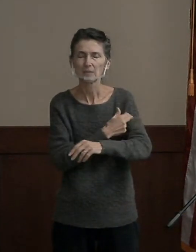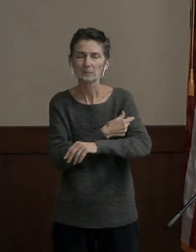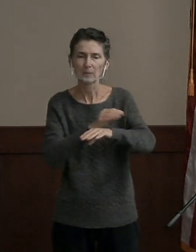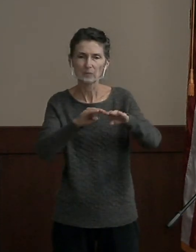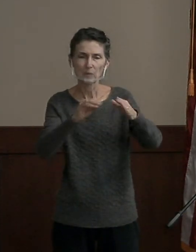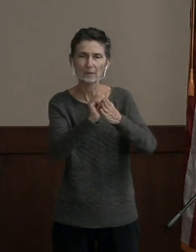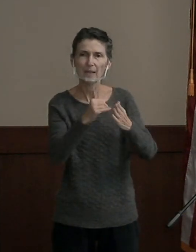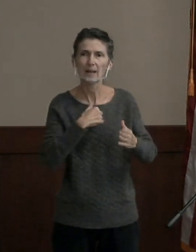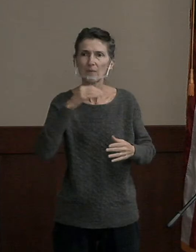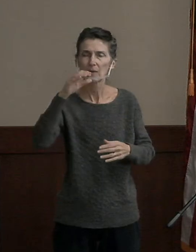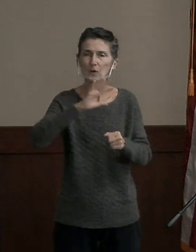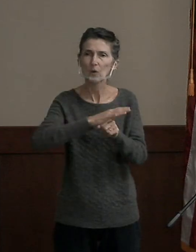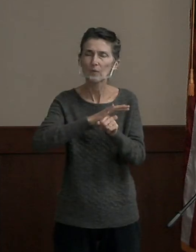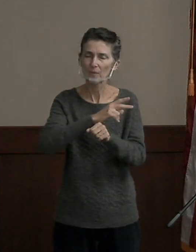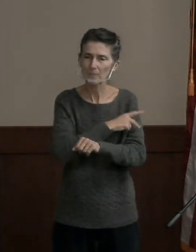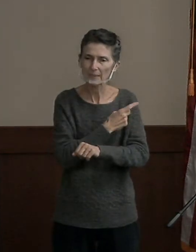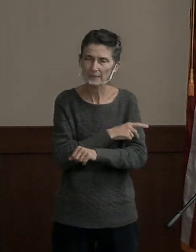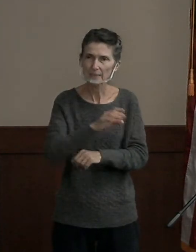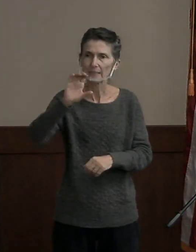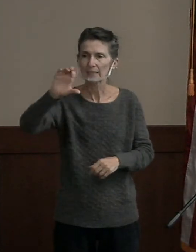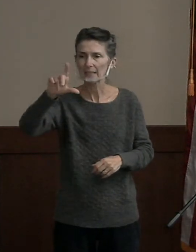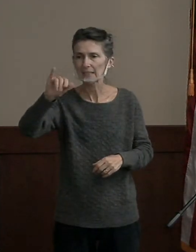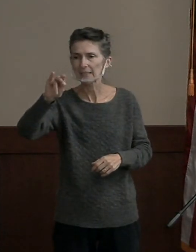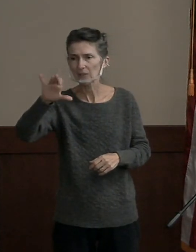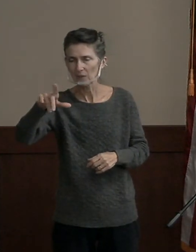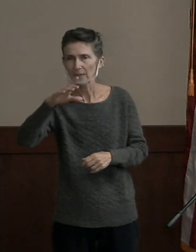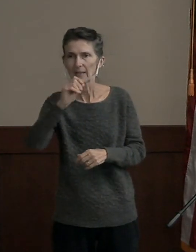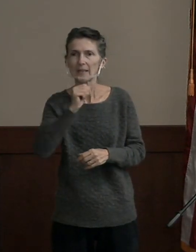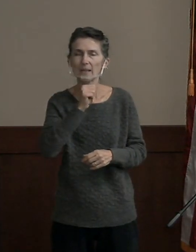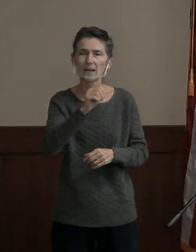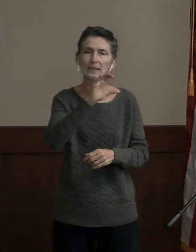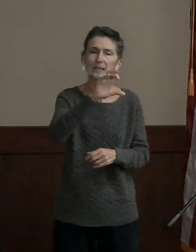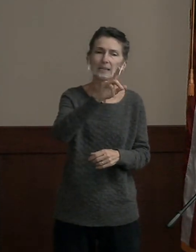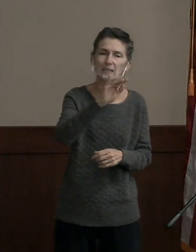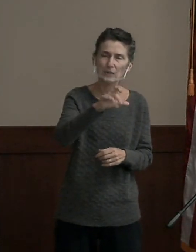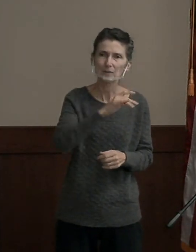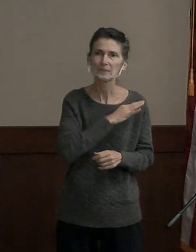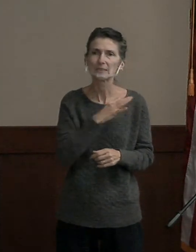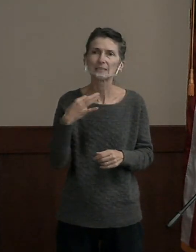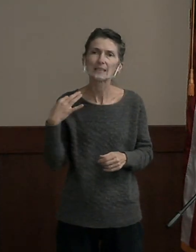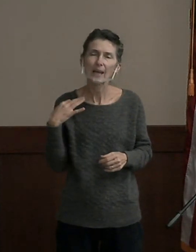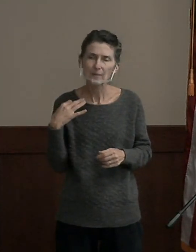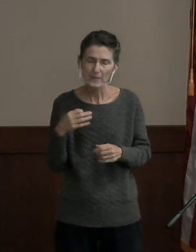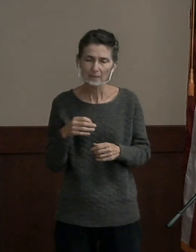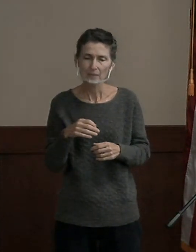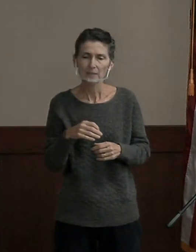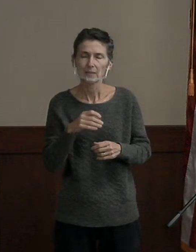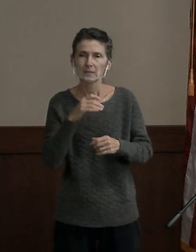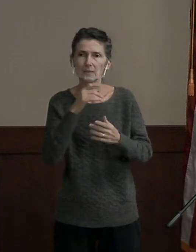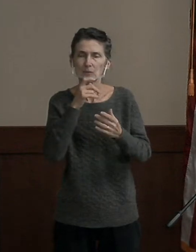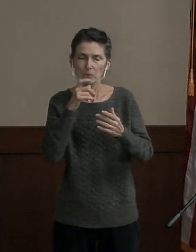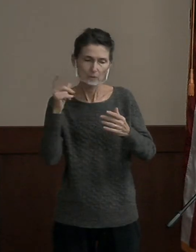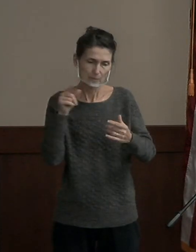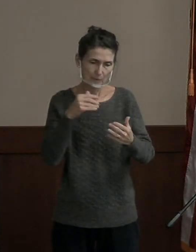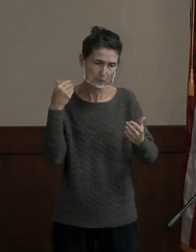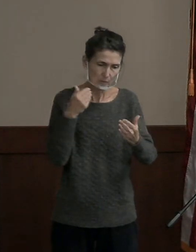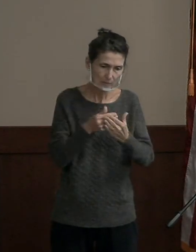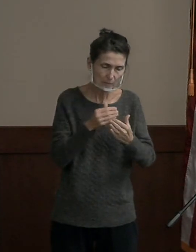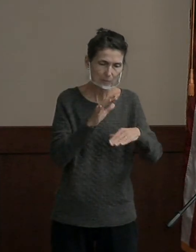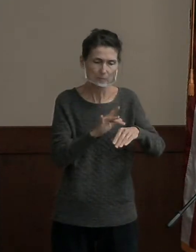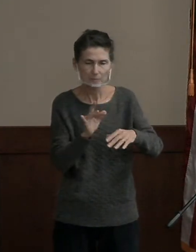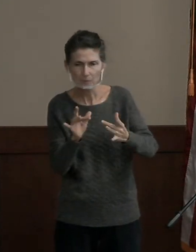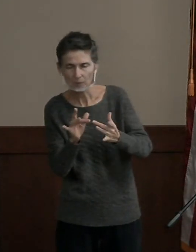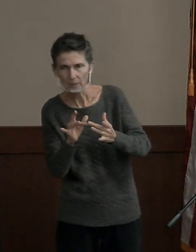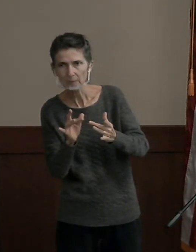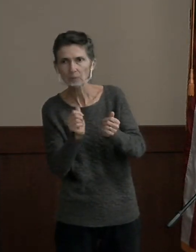have COVID patients, clinical and non-clinical staff supporting those areas that come in contact or near